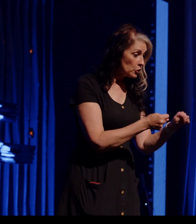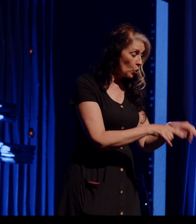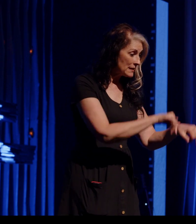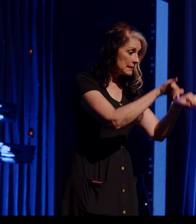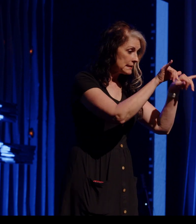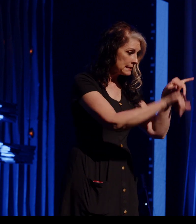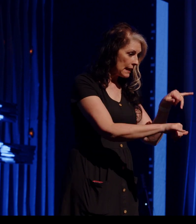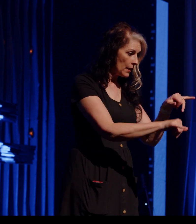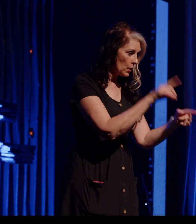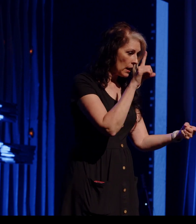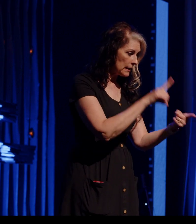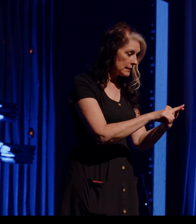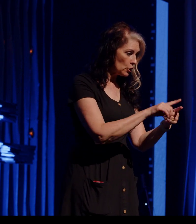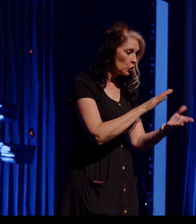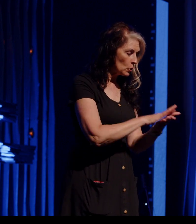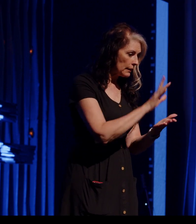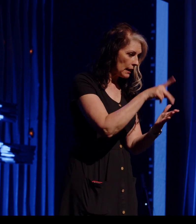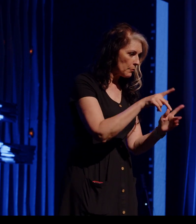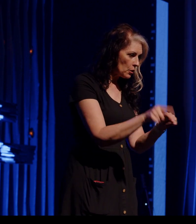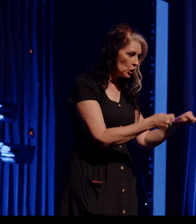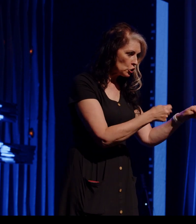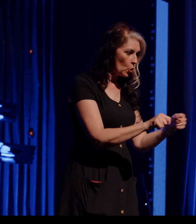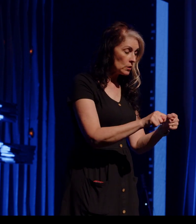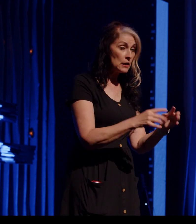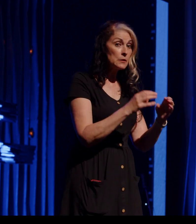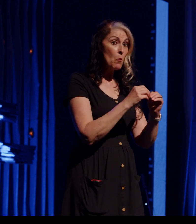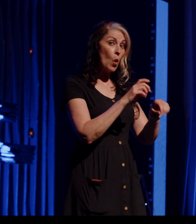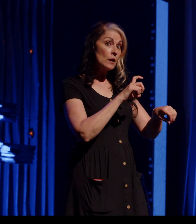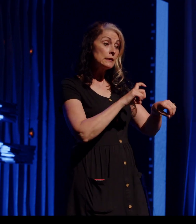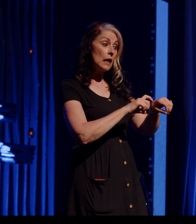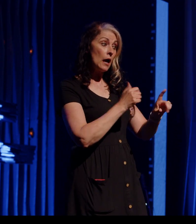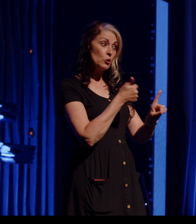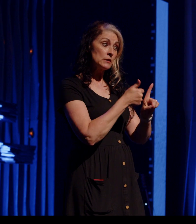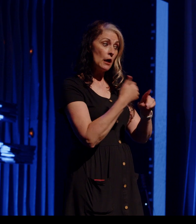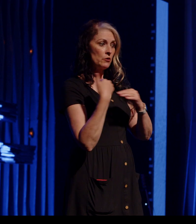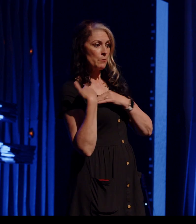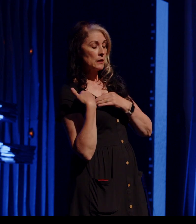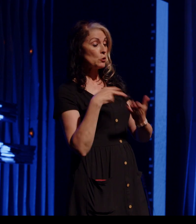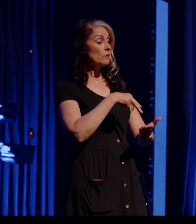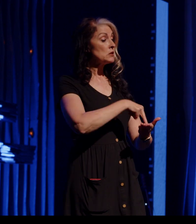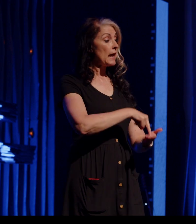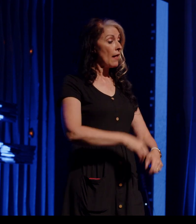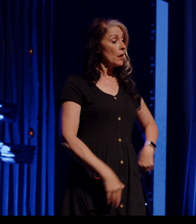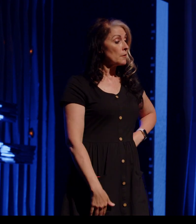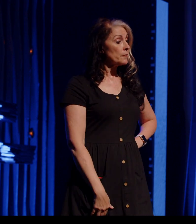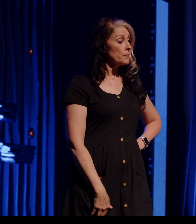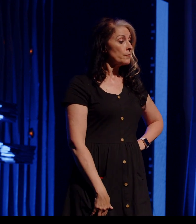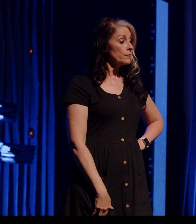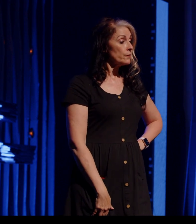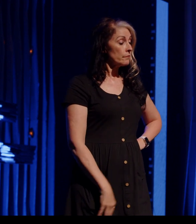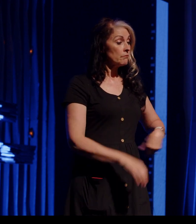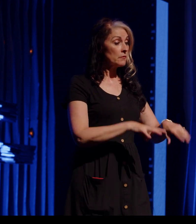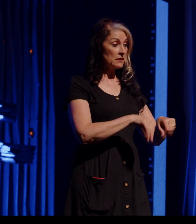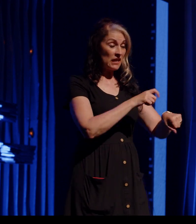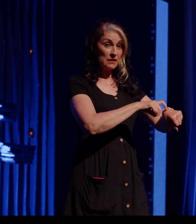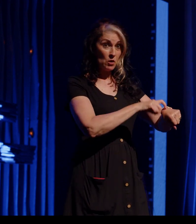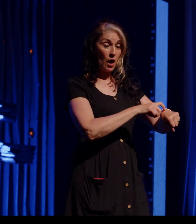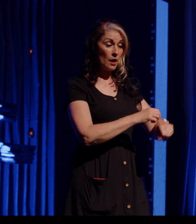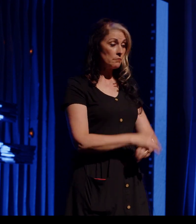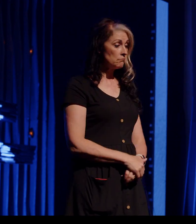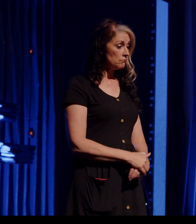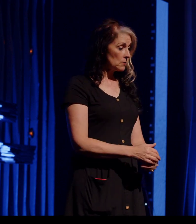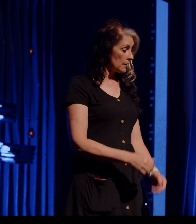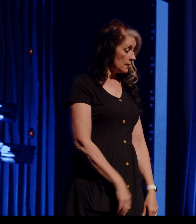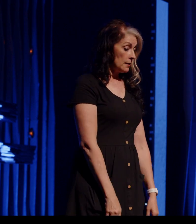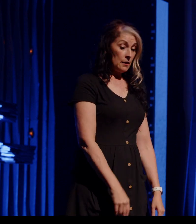there until they pick up the toys. Now, it takes more time on your part. You're having to stand there. You're helping them get